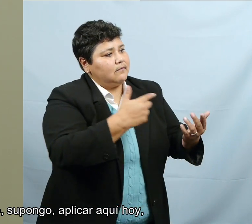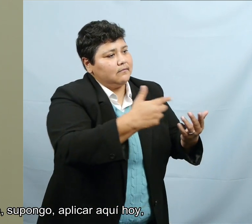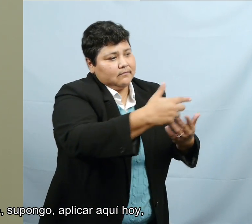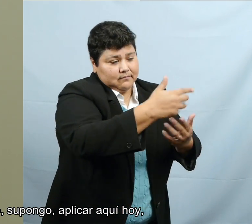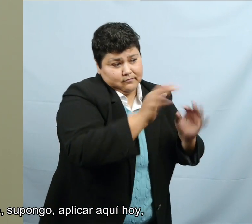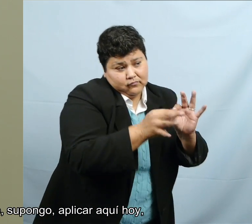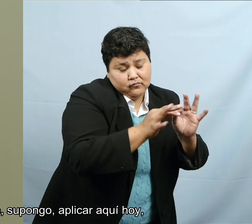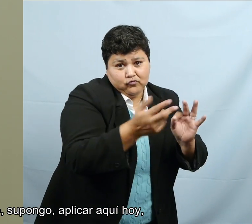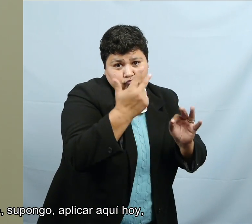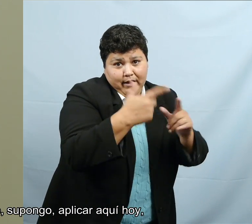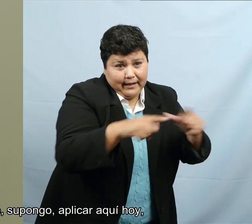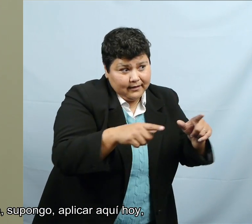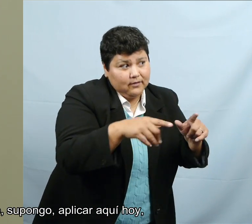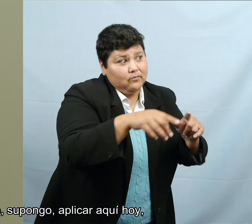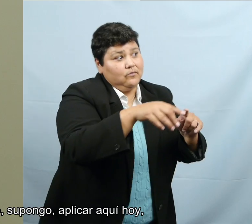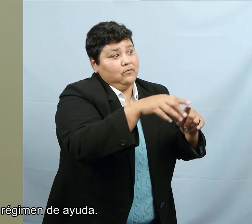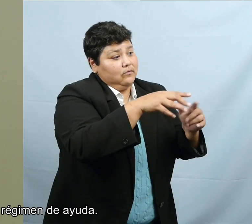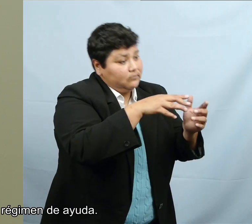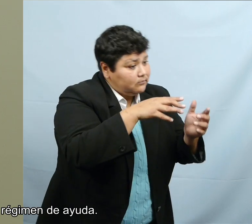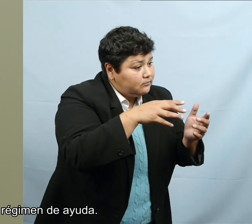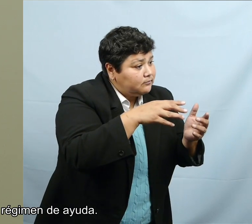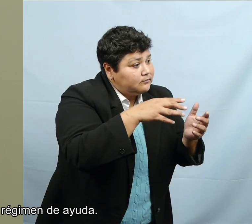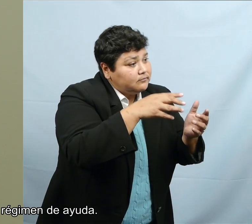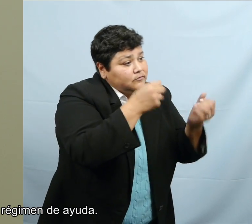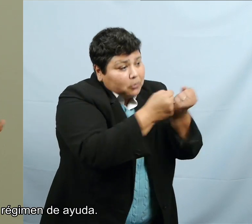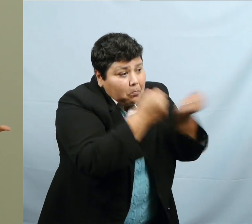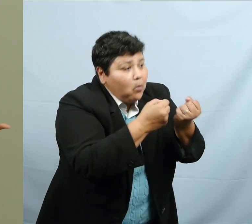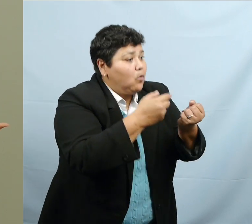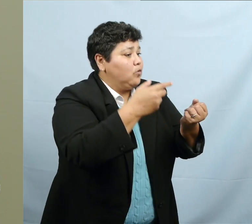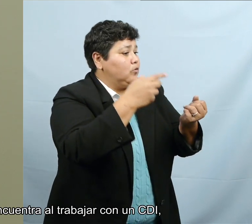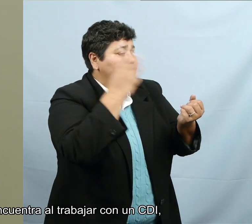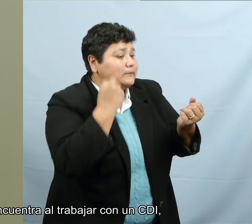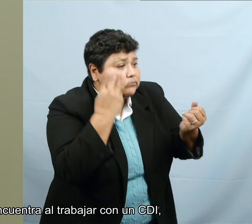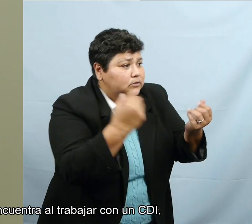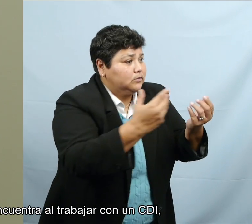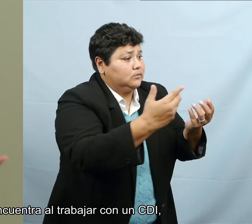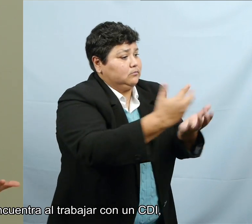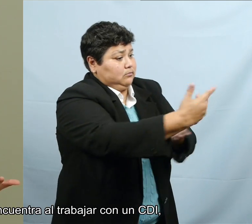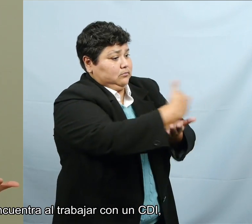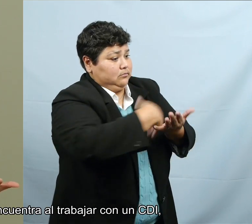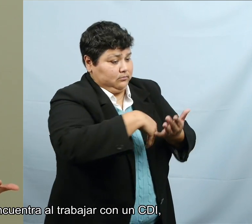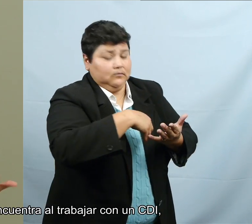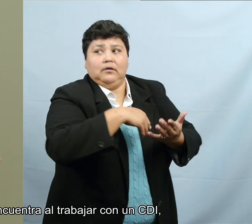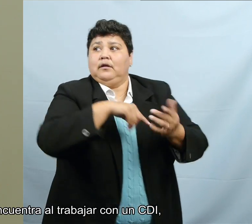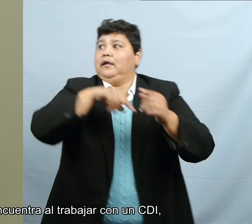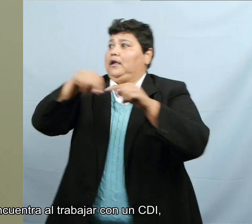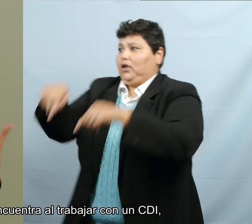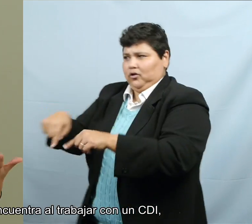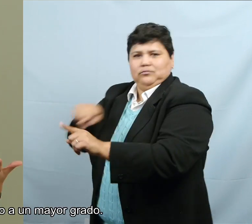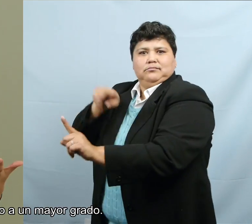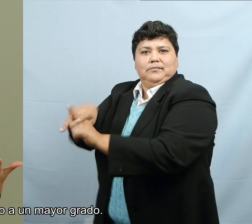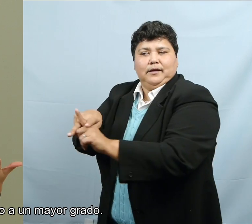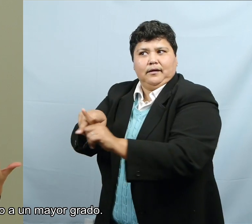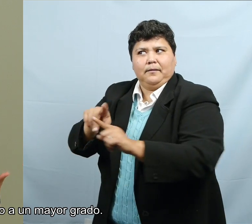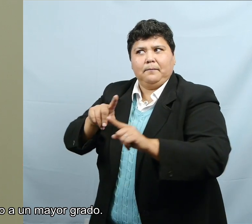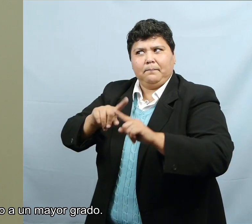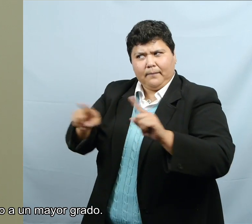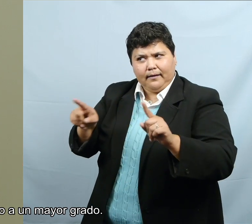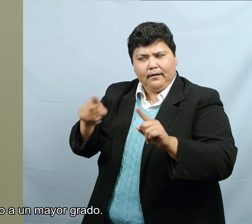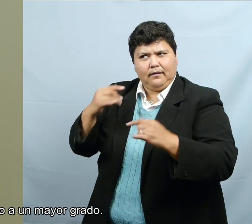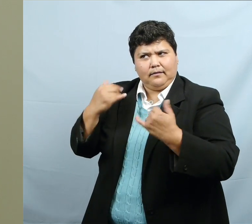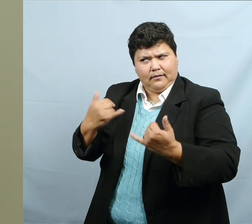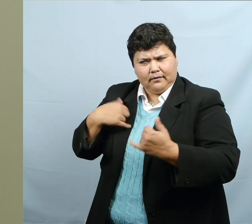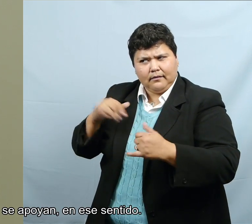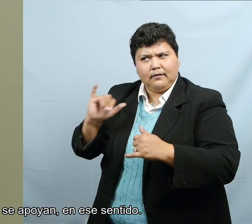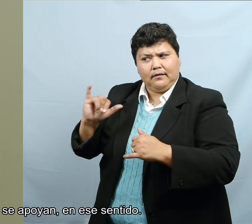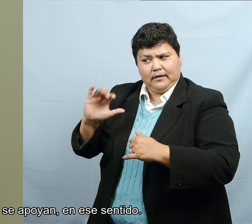I was able to, I guess, apply here today is that support system. It's there, if not more so, when working with